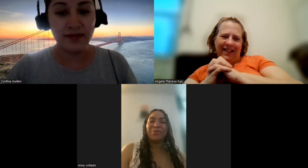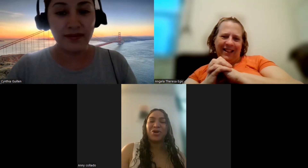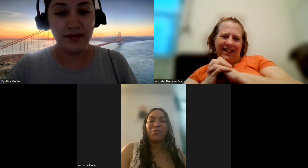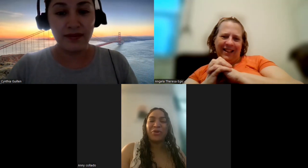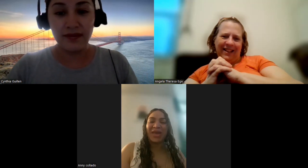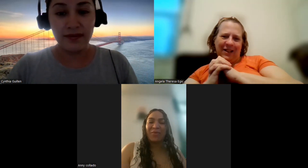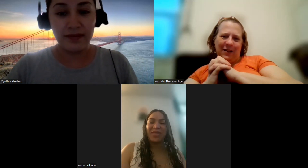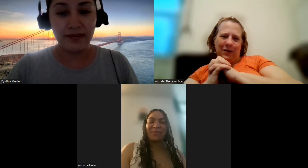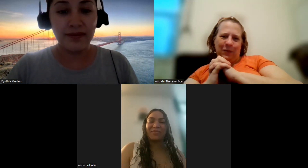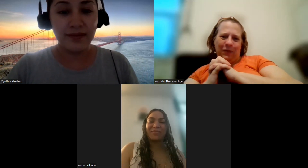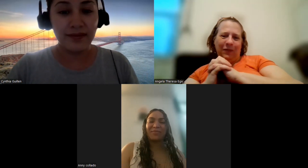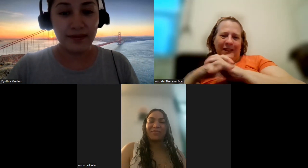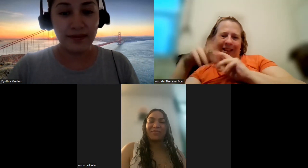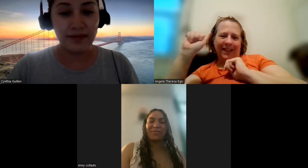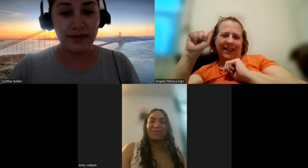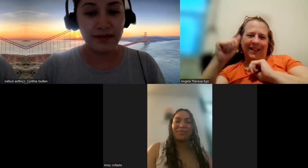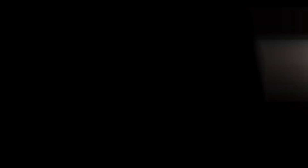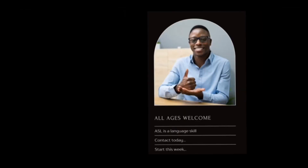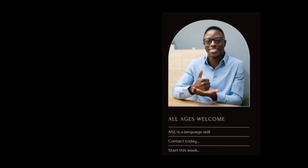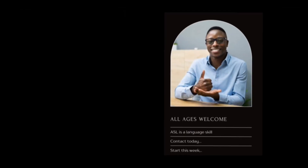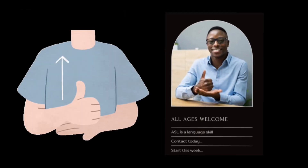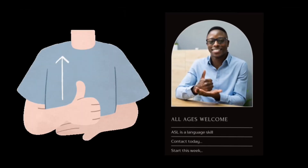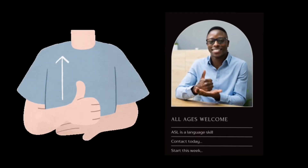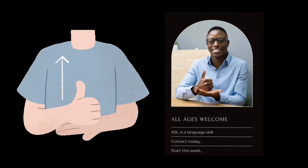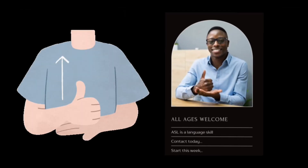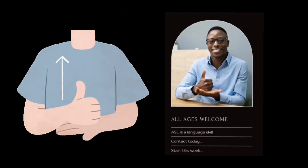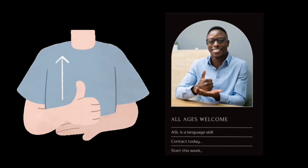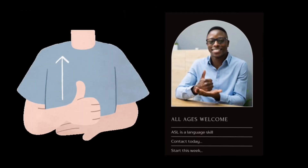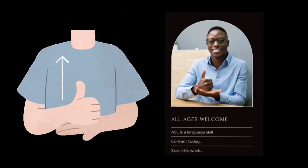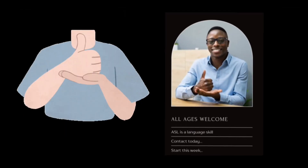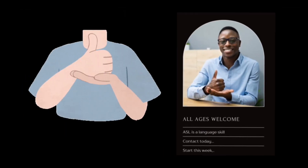to be able to communicate with them, because not a lot of people.